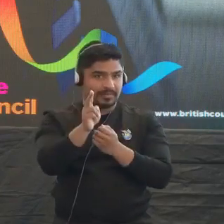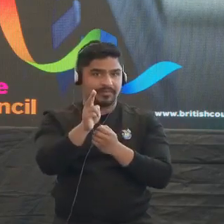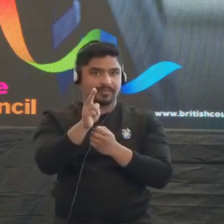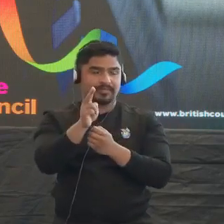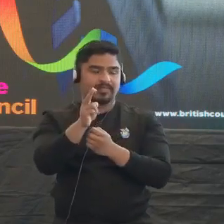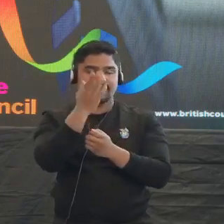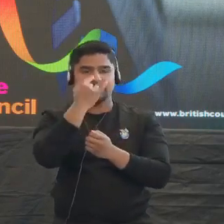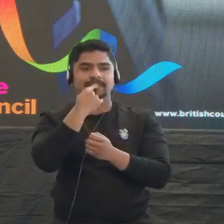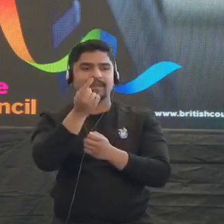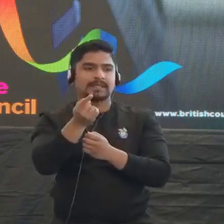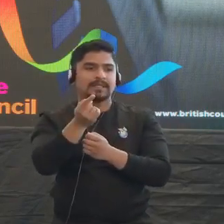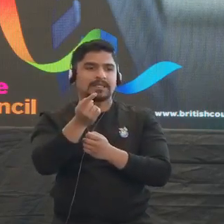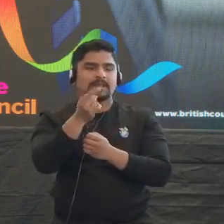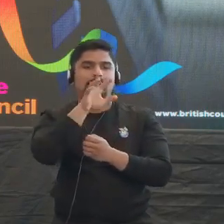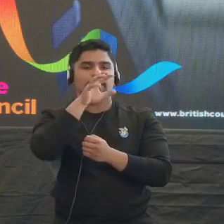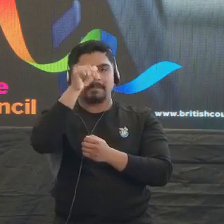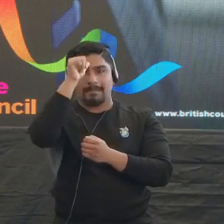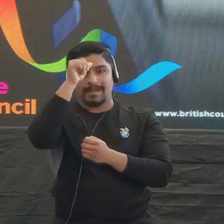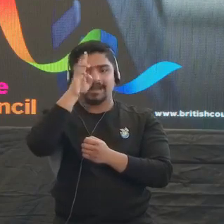21 types of disability.